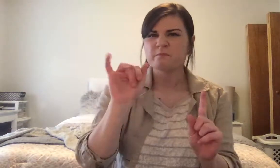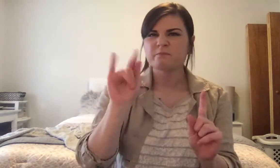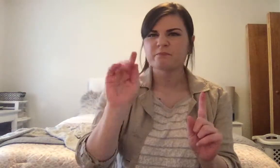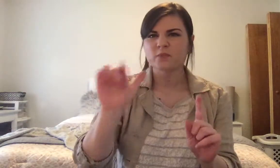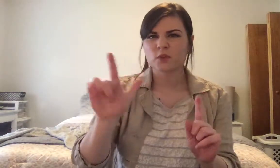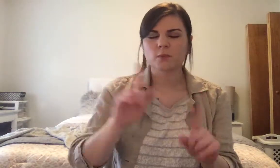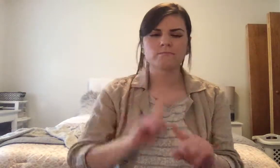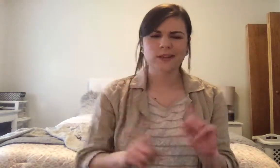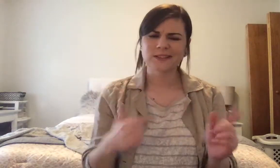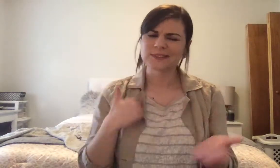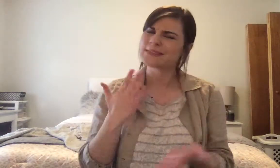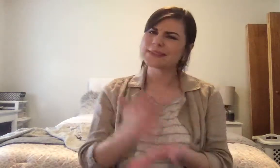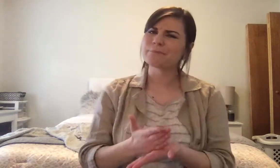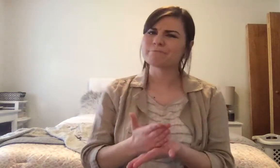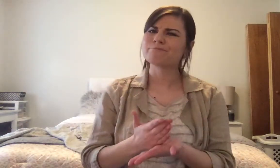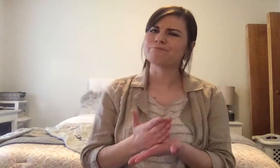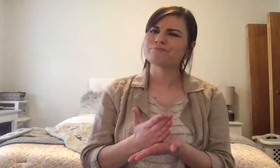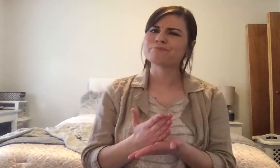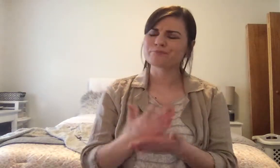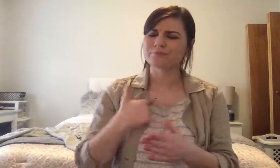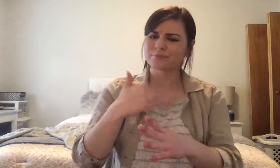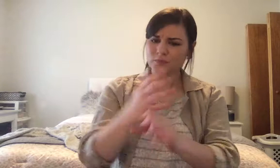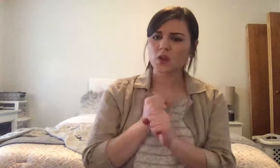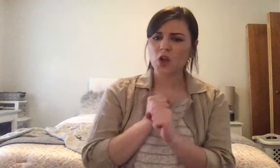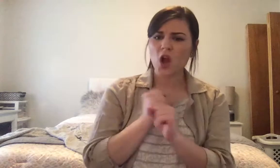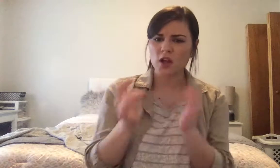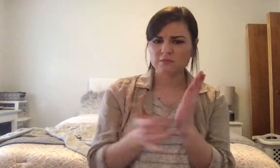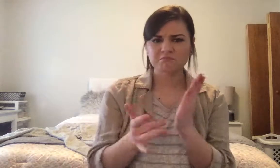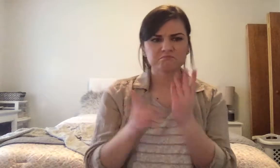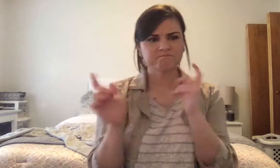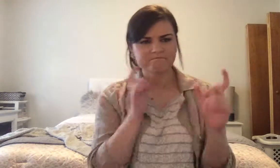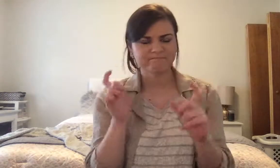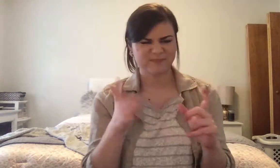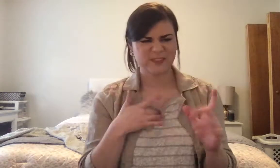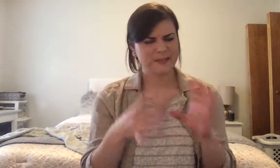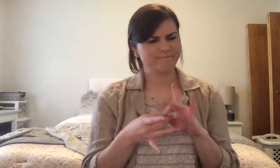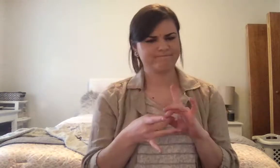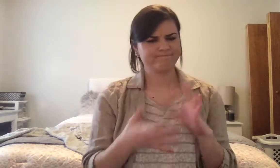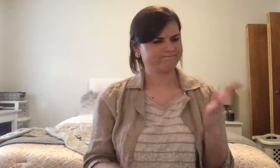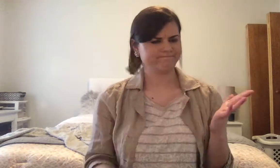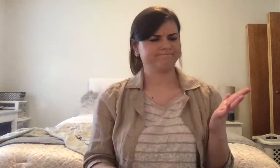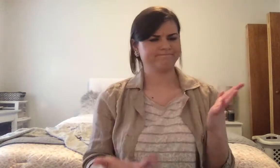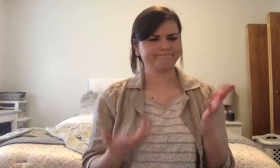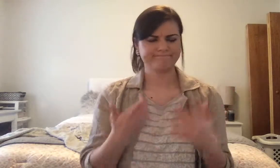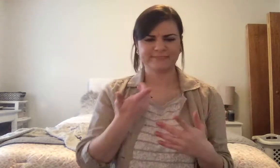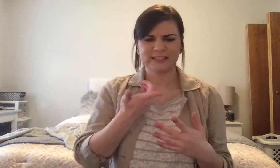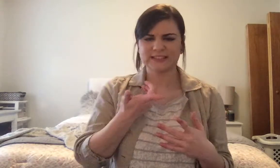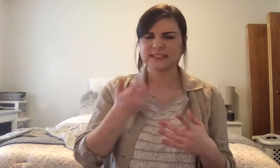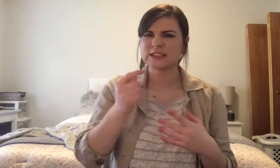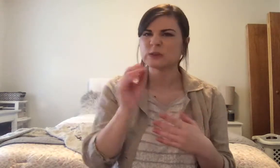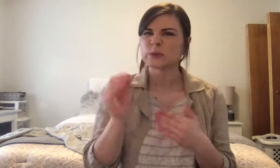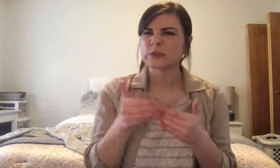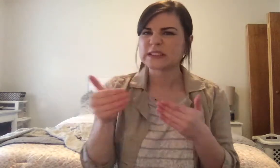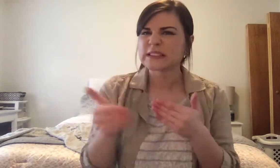stopped photographing once I got a digital camera. I kind of lost connection with my camera. With film, it's such a